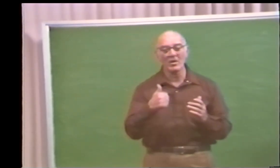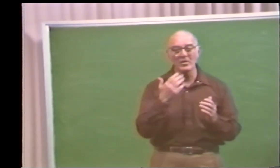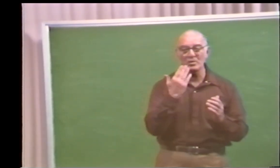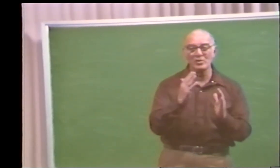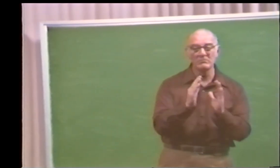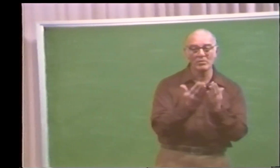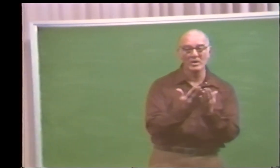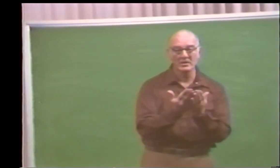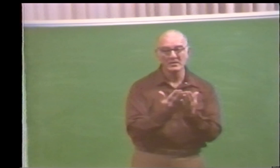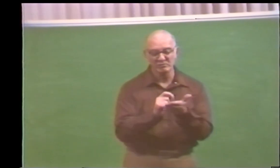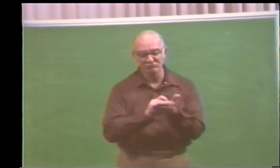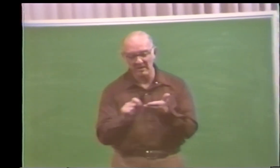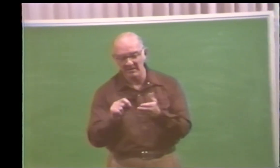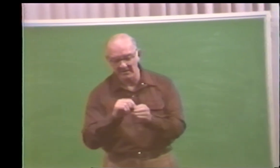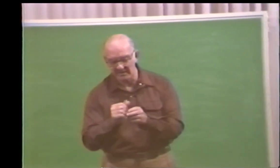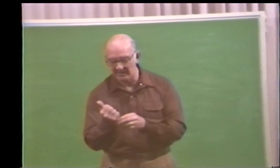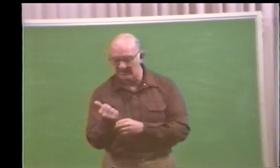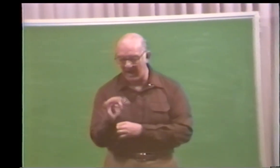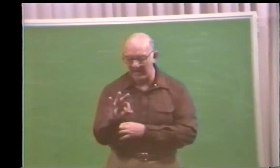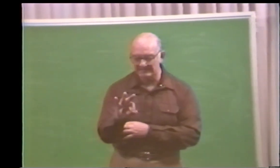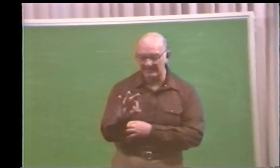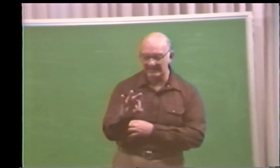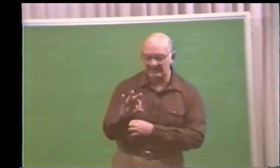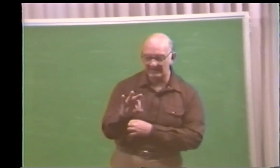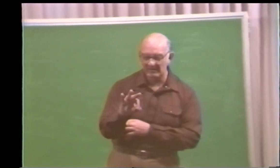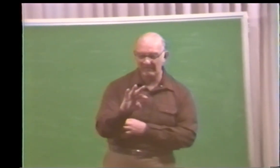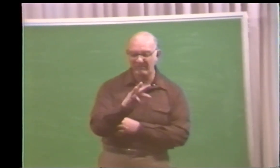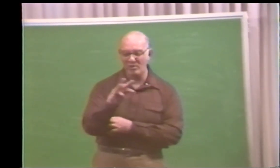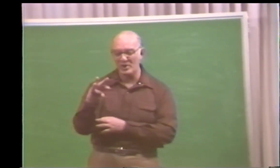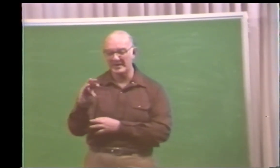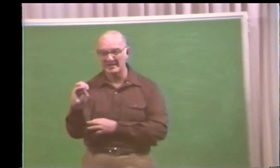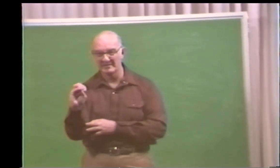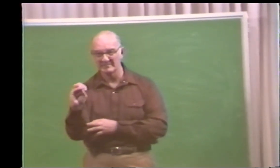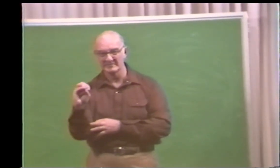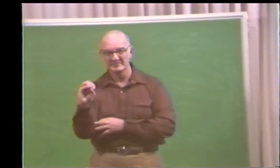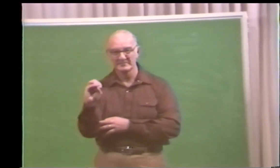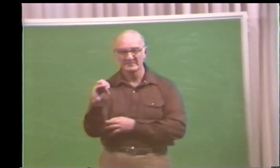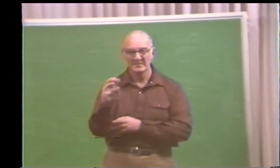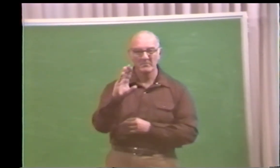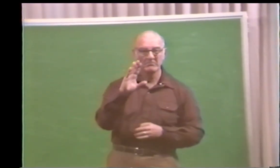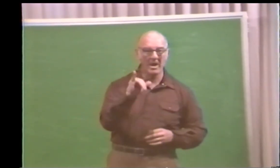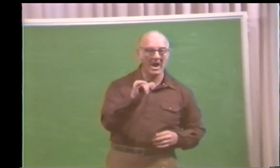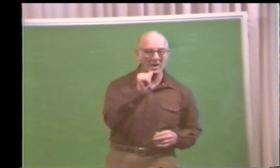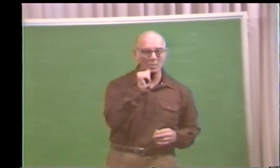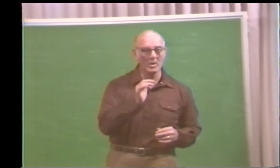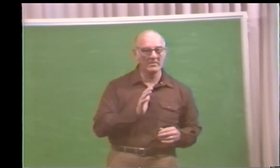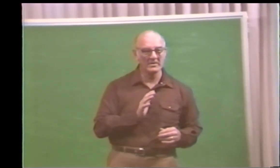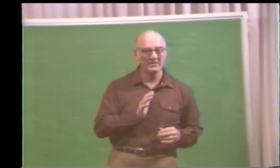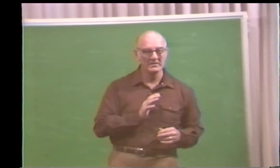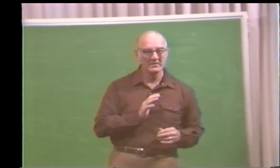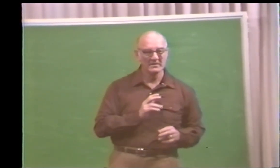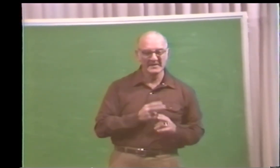another good book written in 1940 by a woman